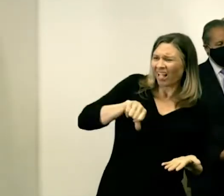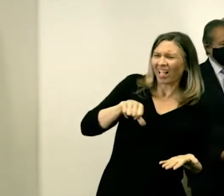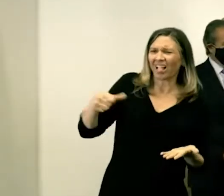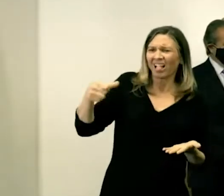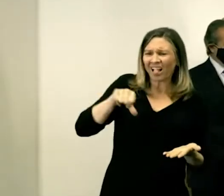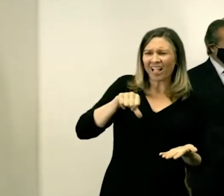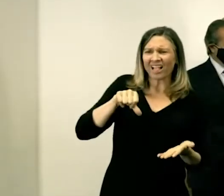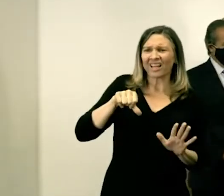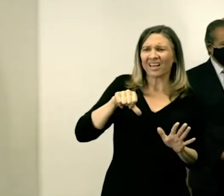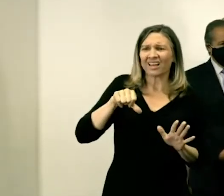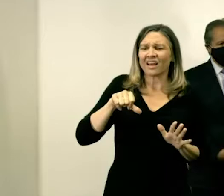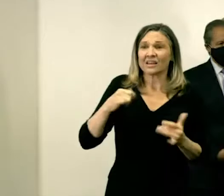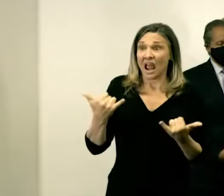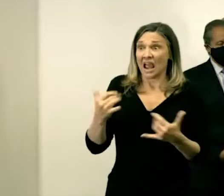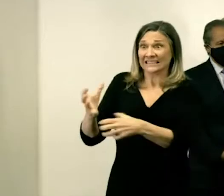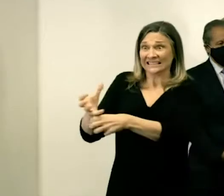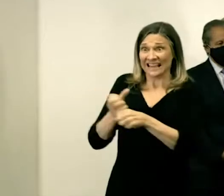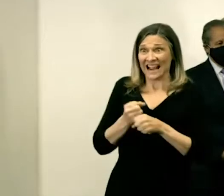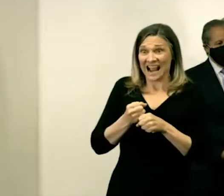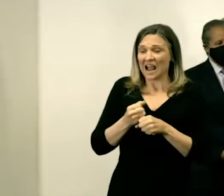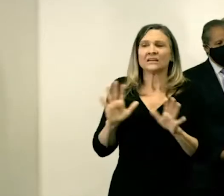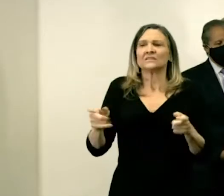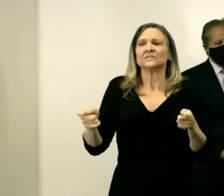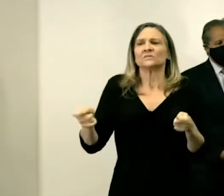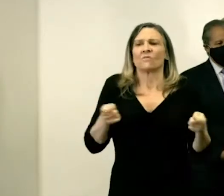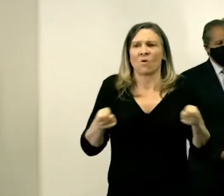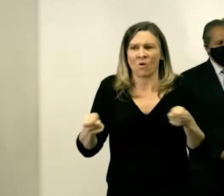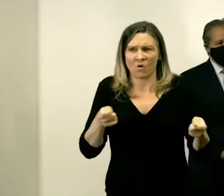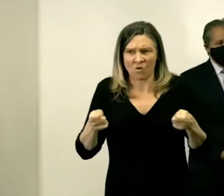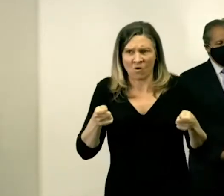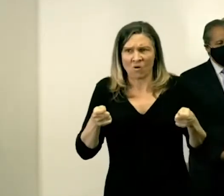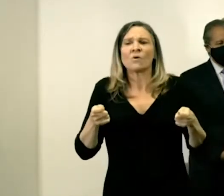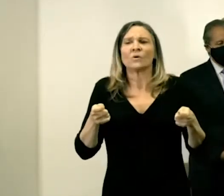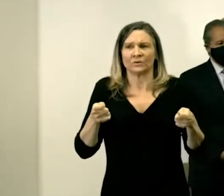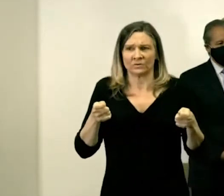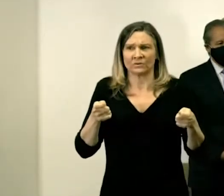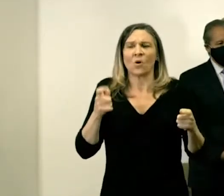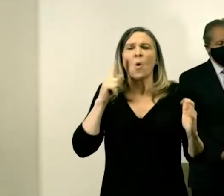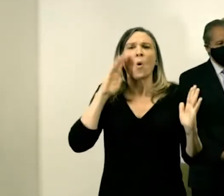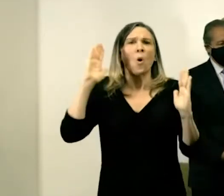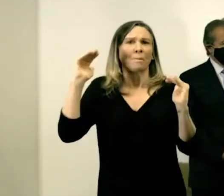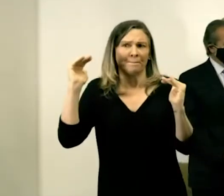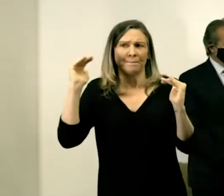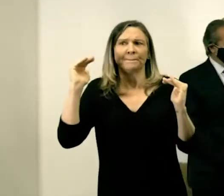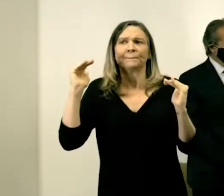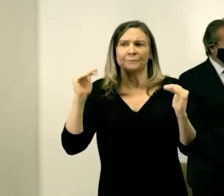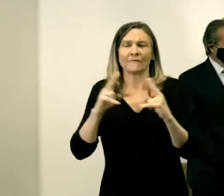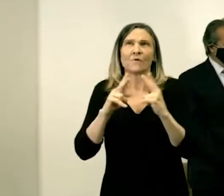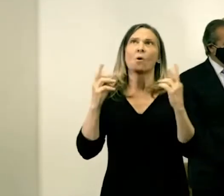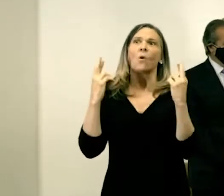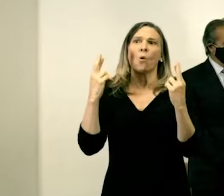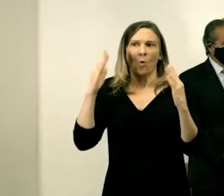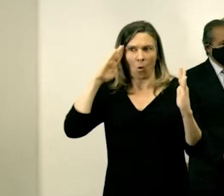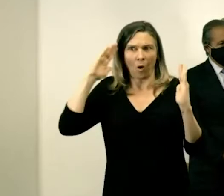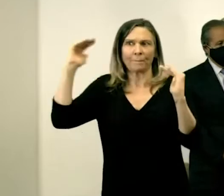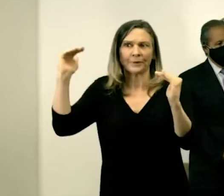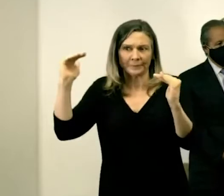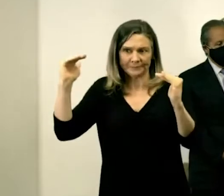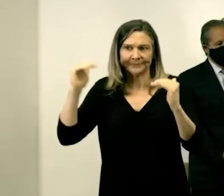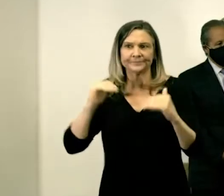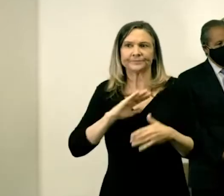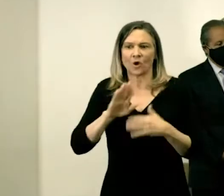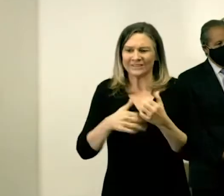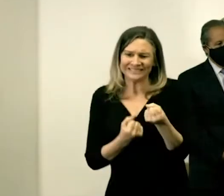is, getting under control, and we're hopeful here. And we're extremely hopeful for all the ancillary support that's being